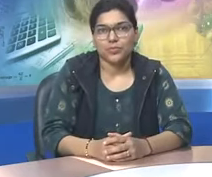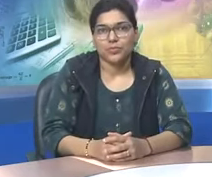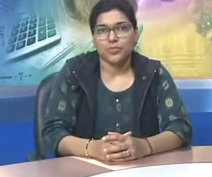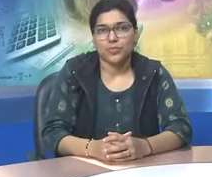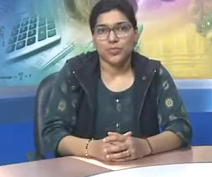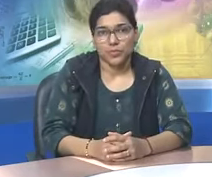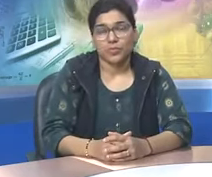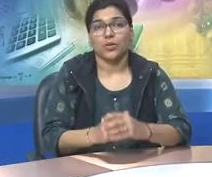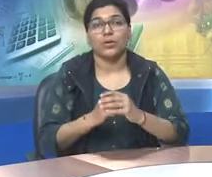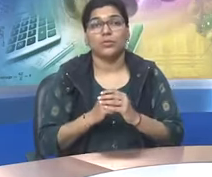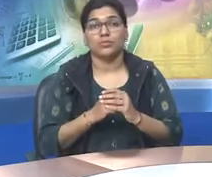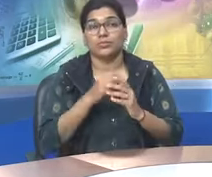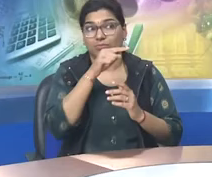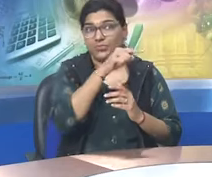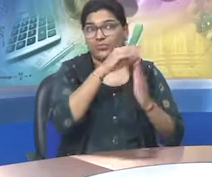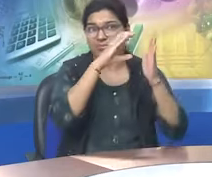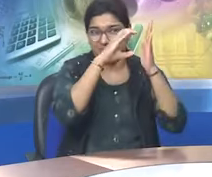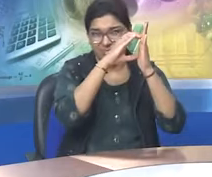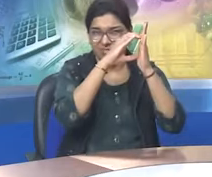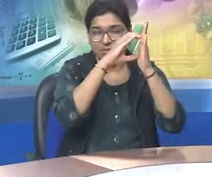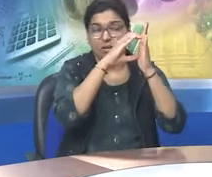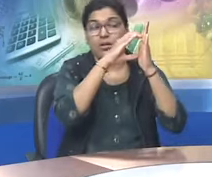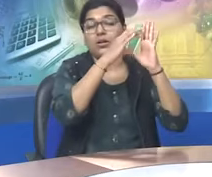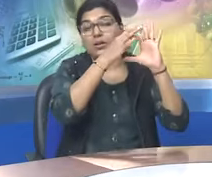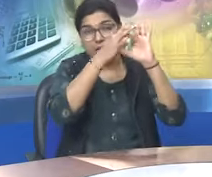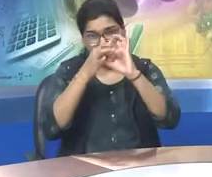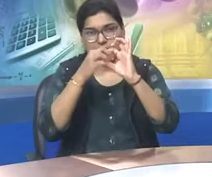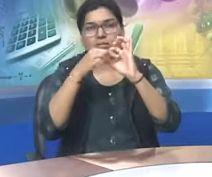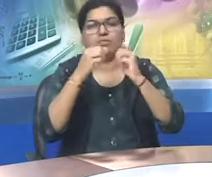Let us understand the meaning of these lines.